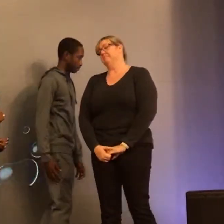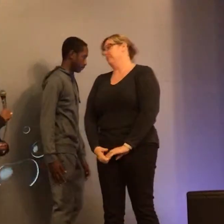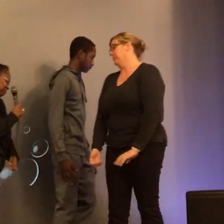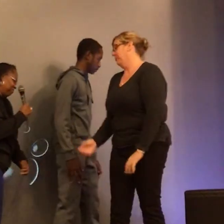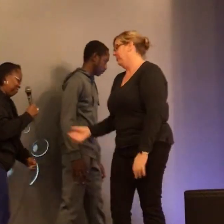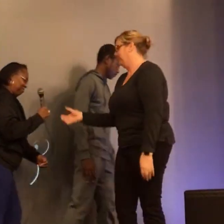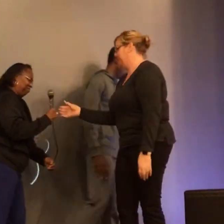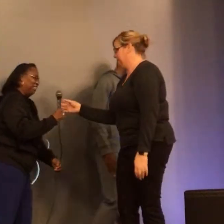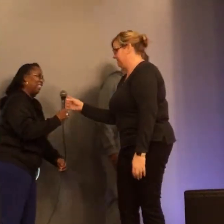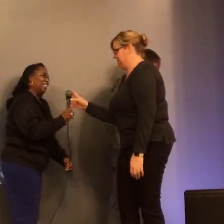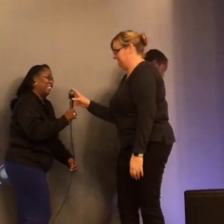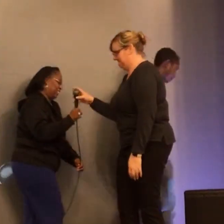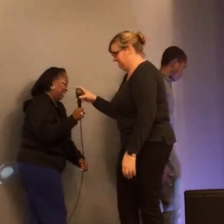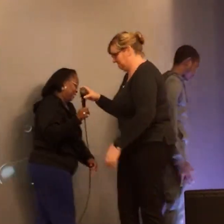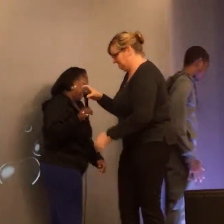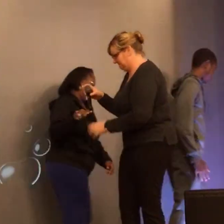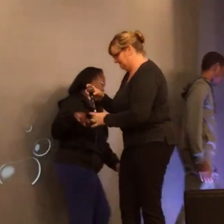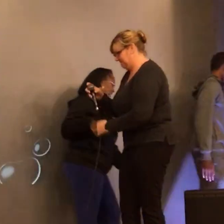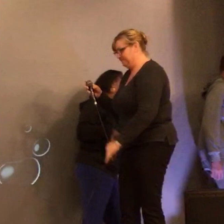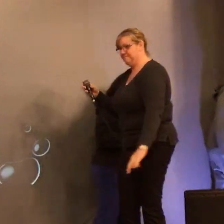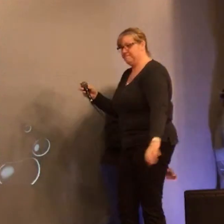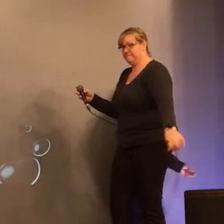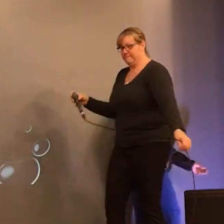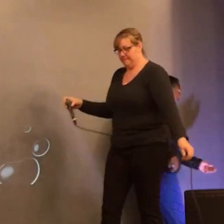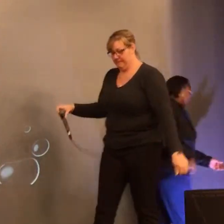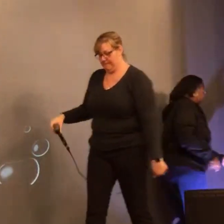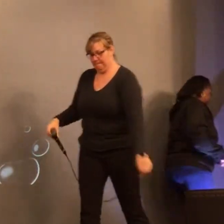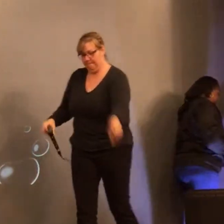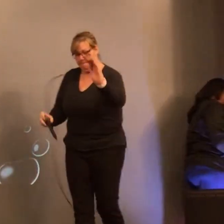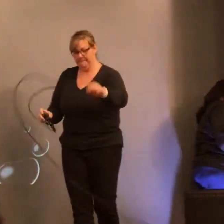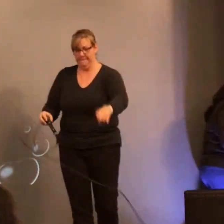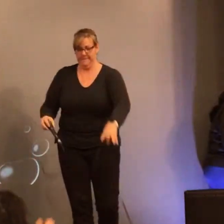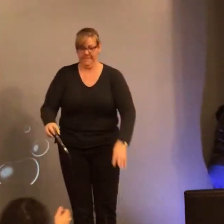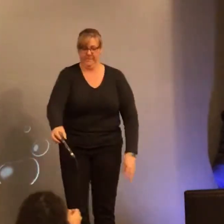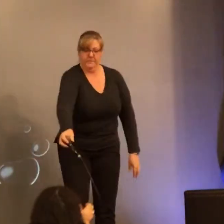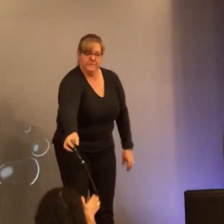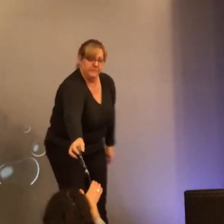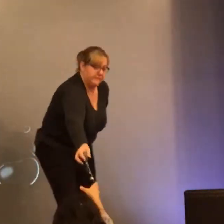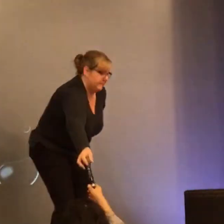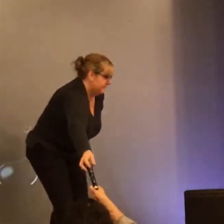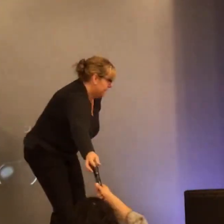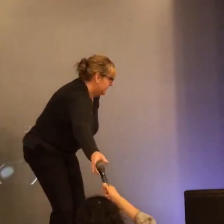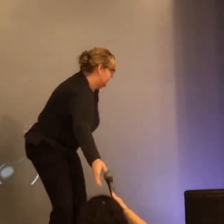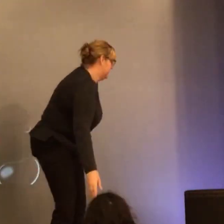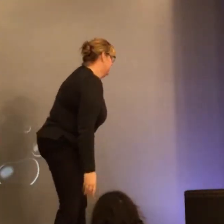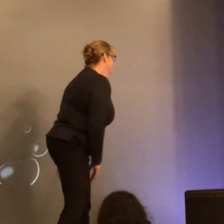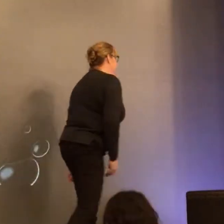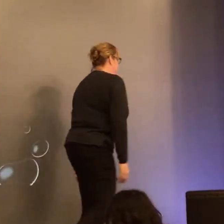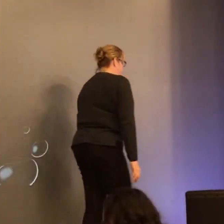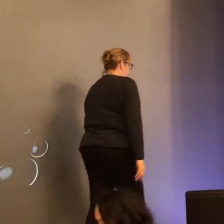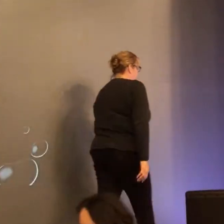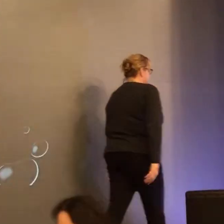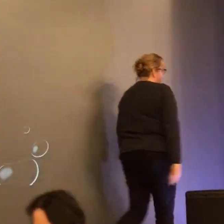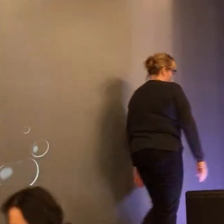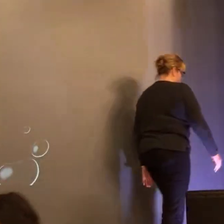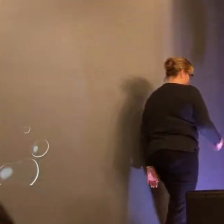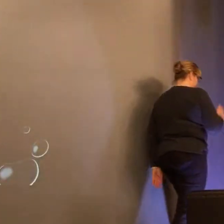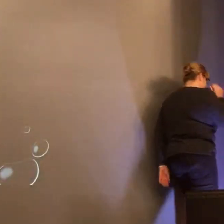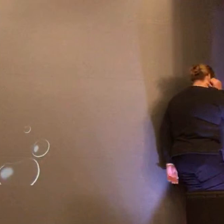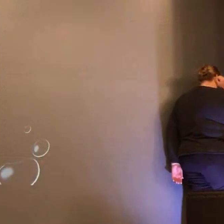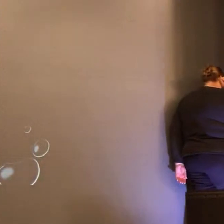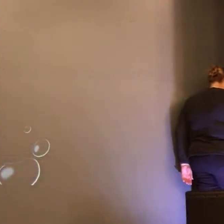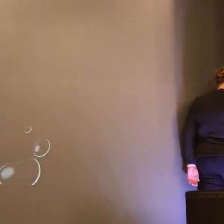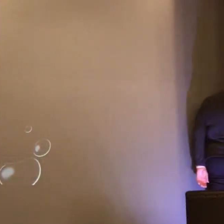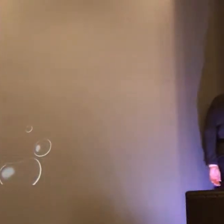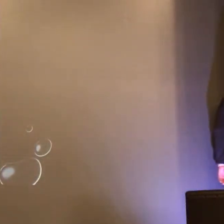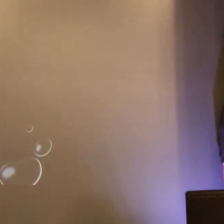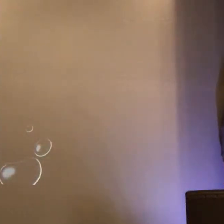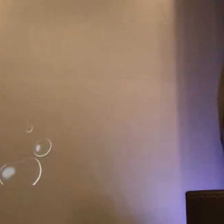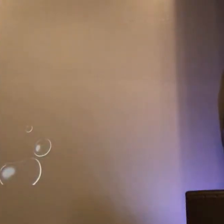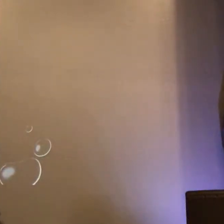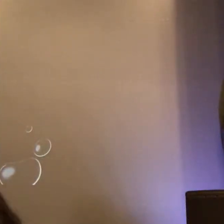my